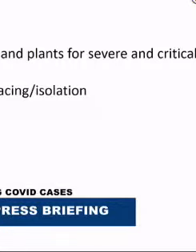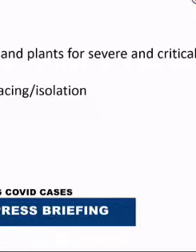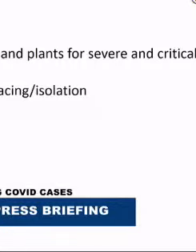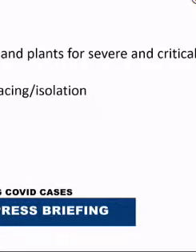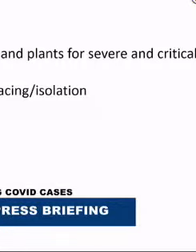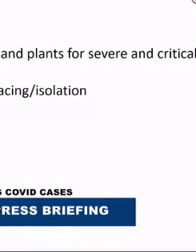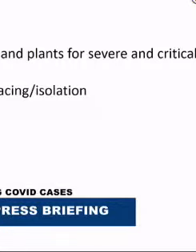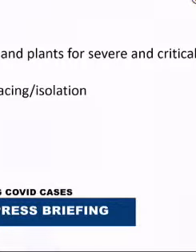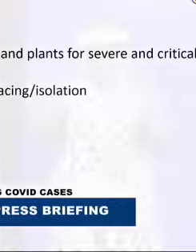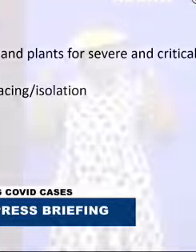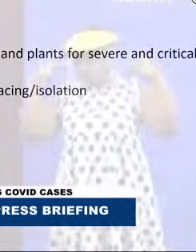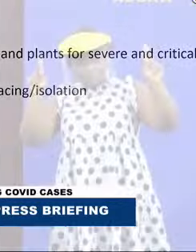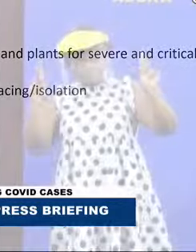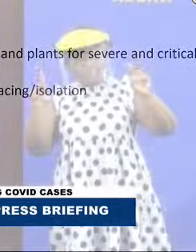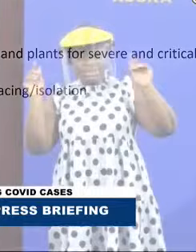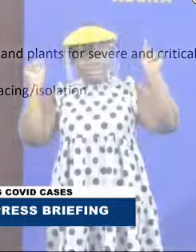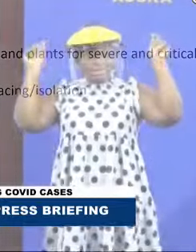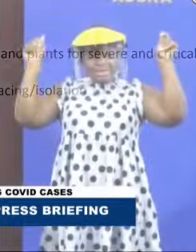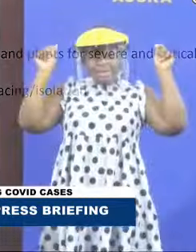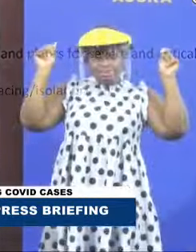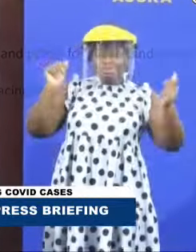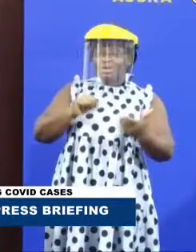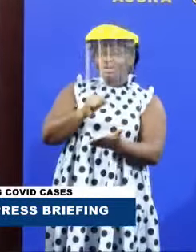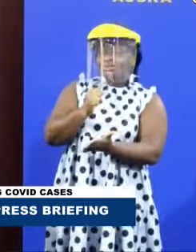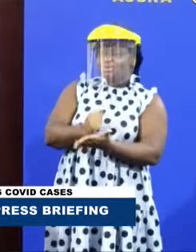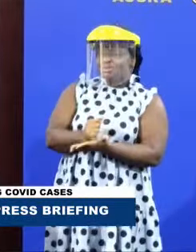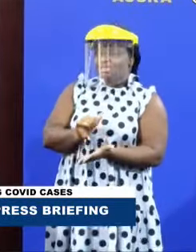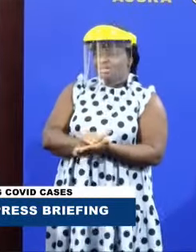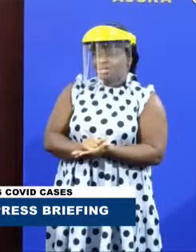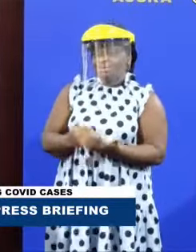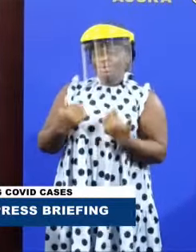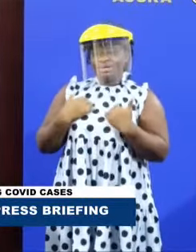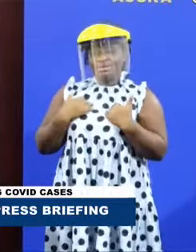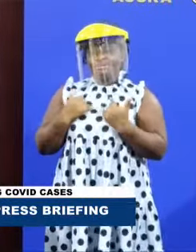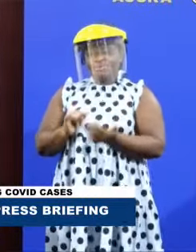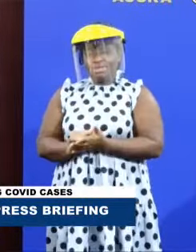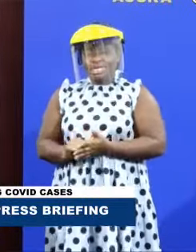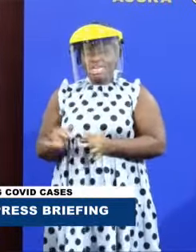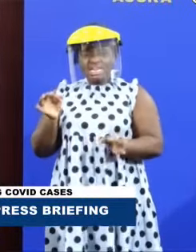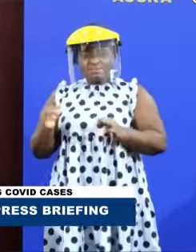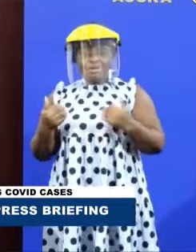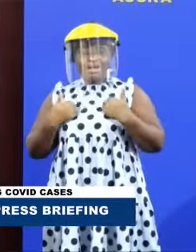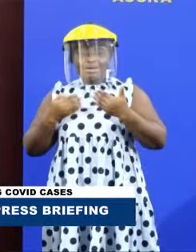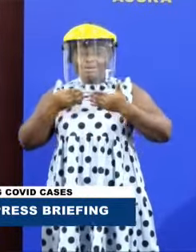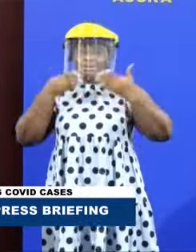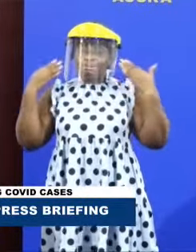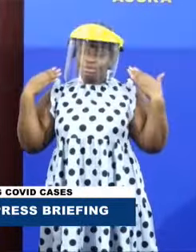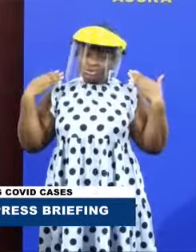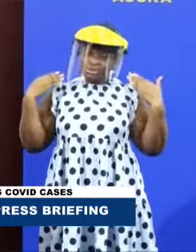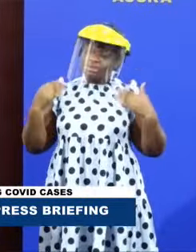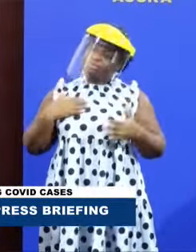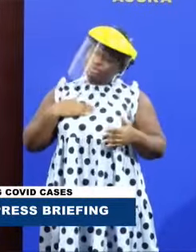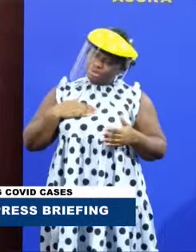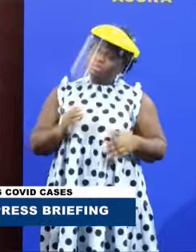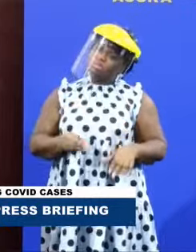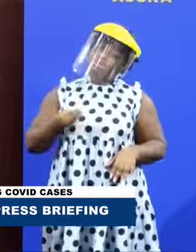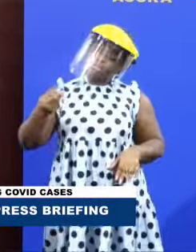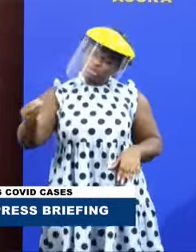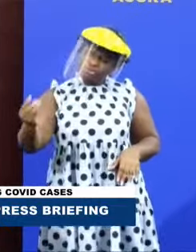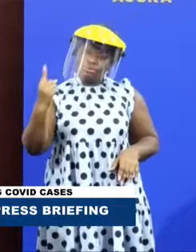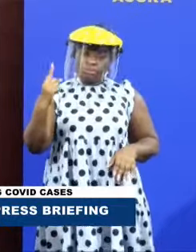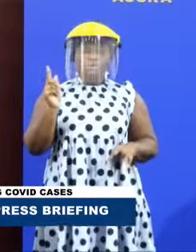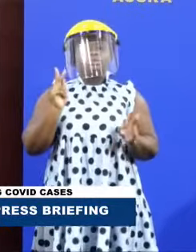including public campaigns to ensure that we have that. And if you have a mask, give one to your neighbor. That will be